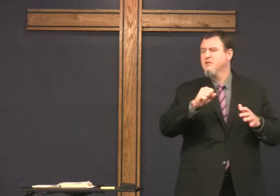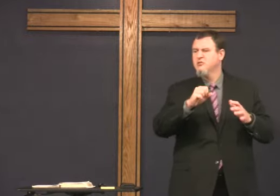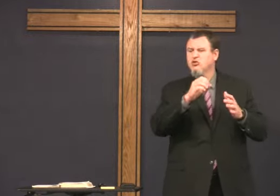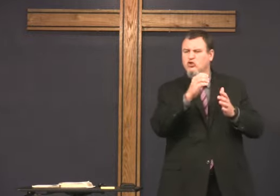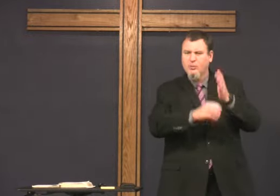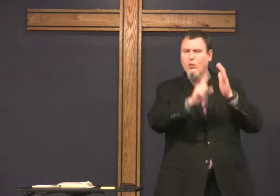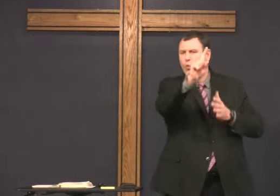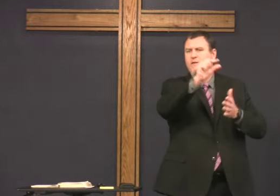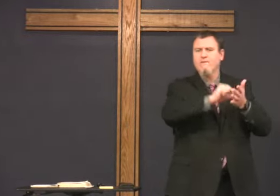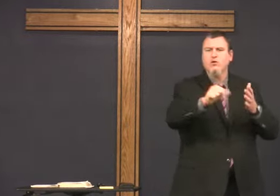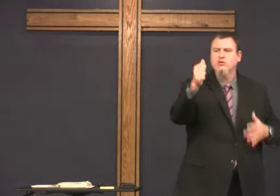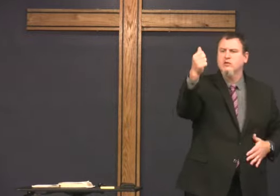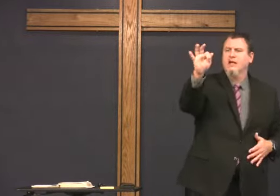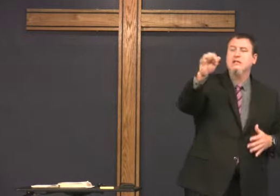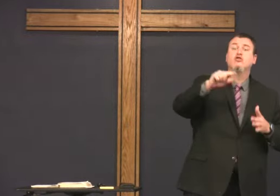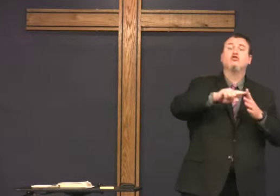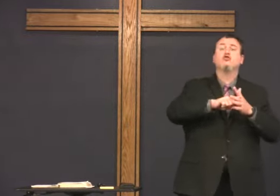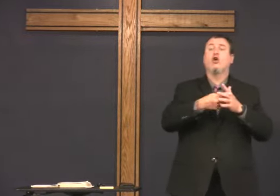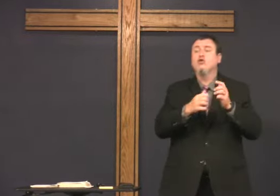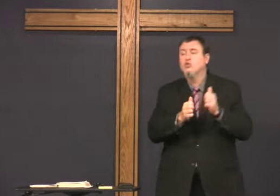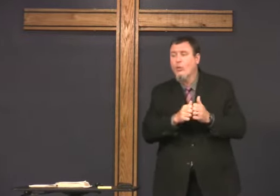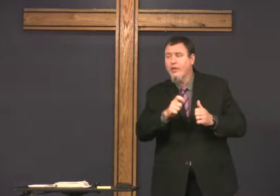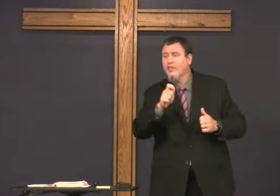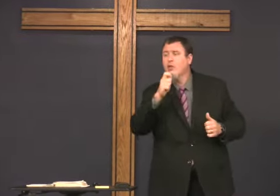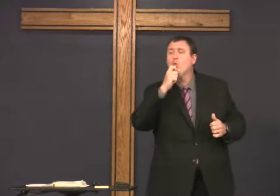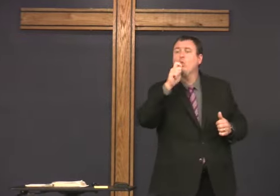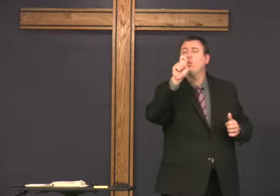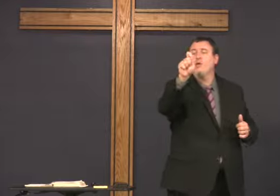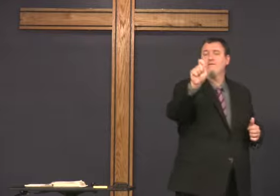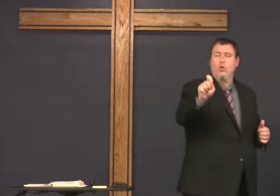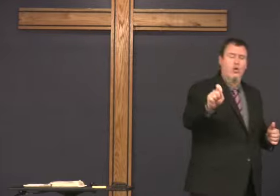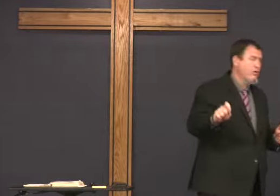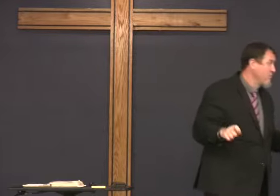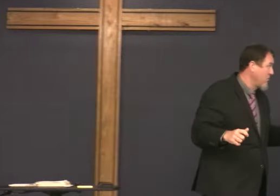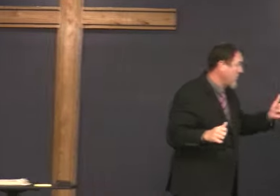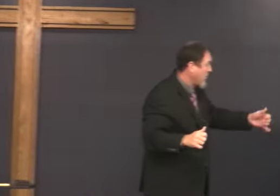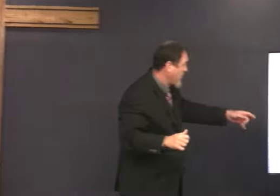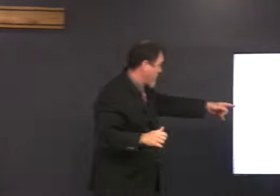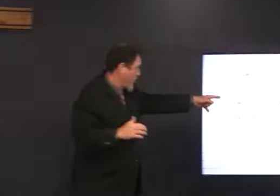All right, James chapter 1, verse 19. Wherefore...